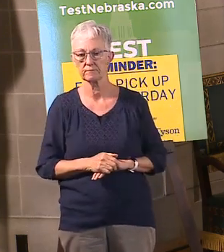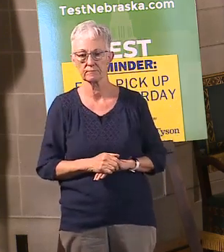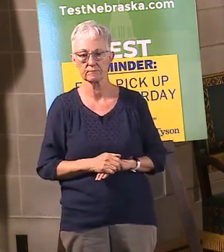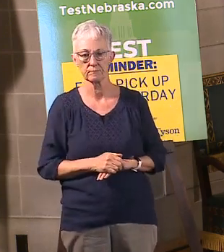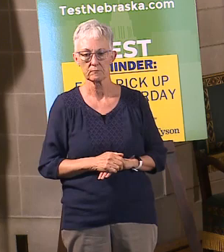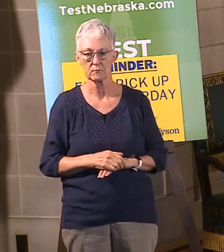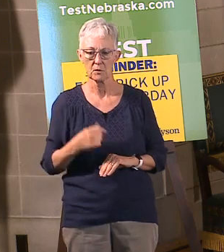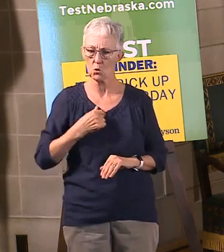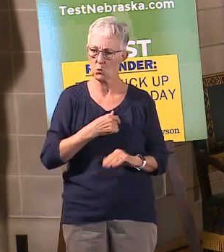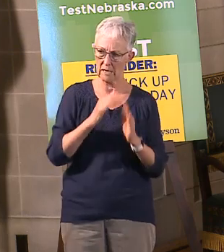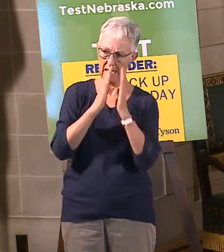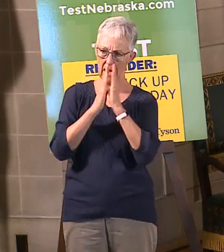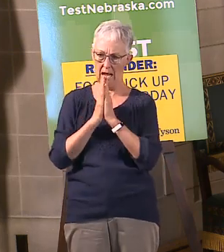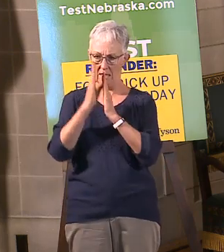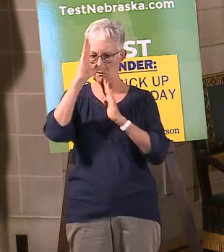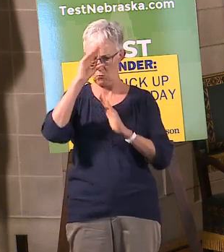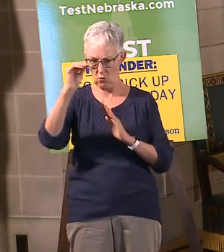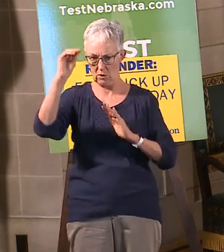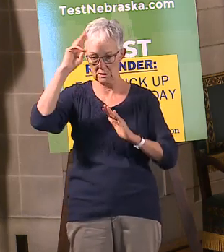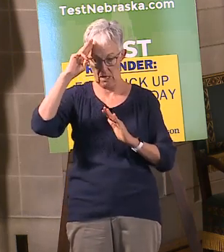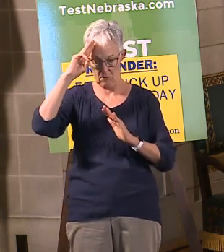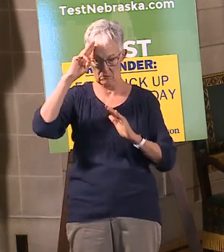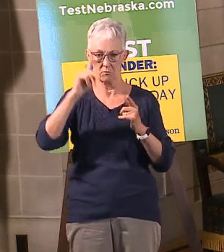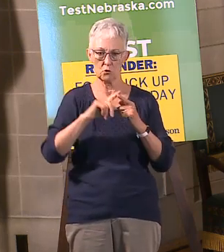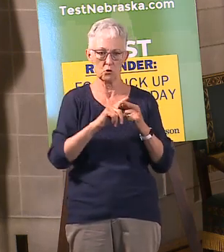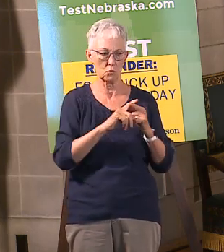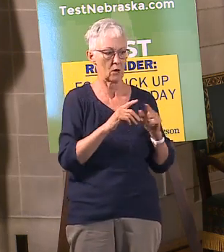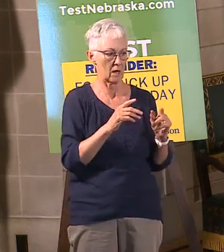Number 1, go as a family unit to help with social